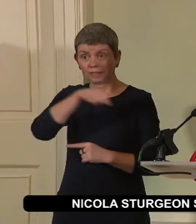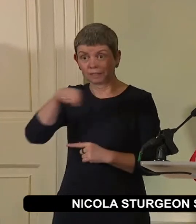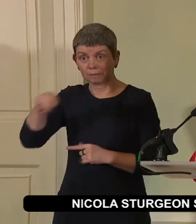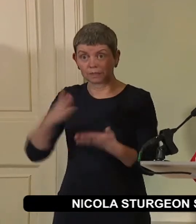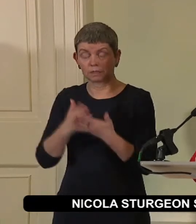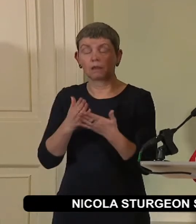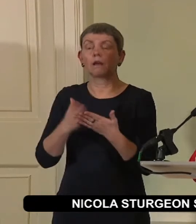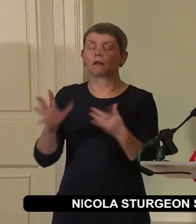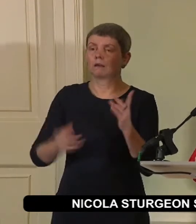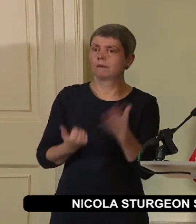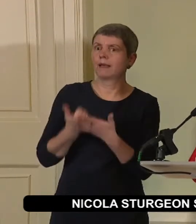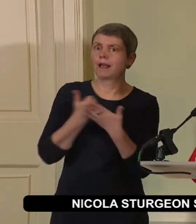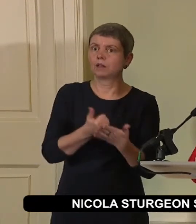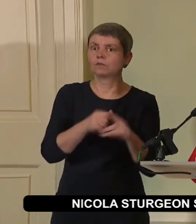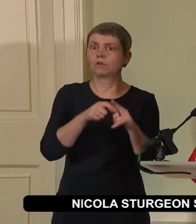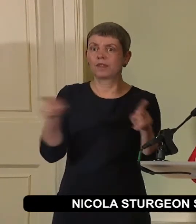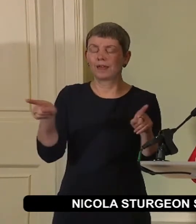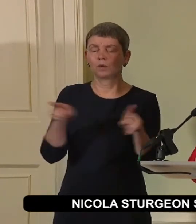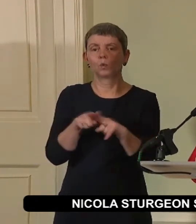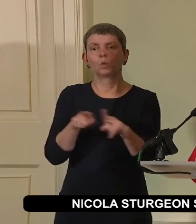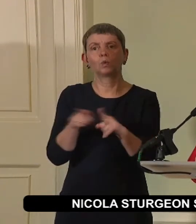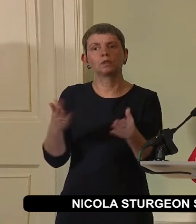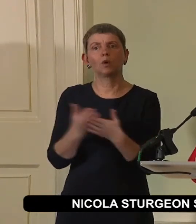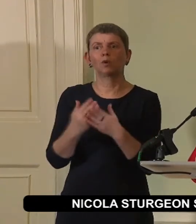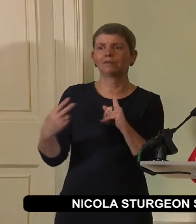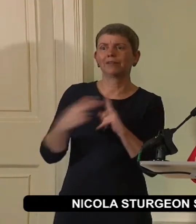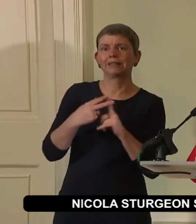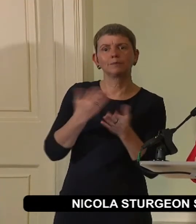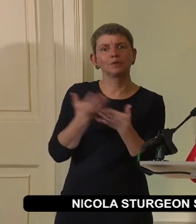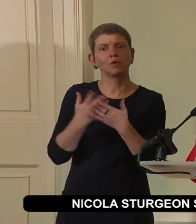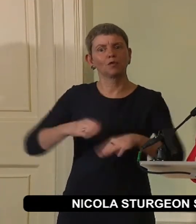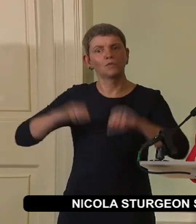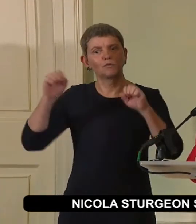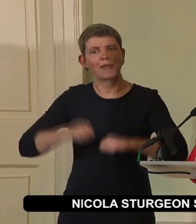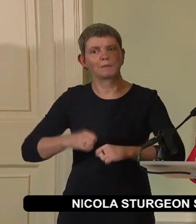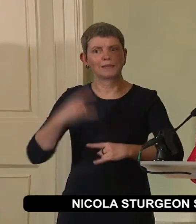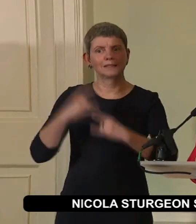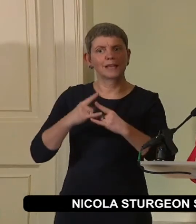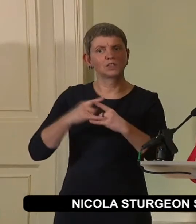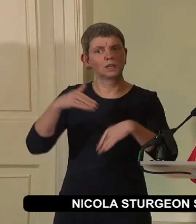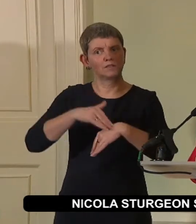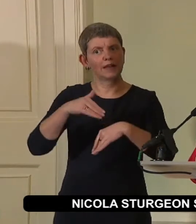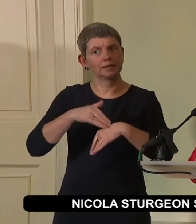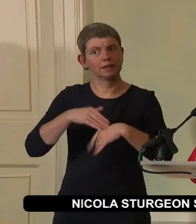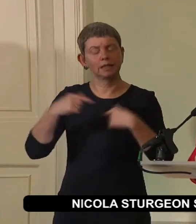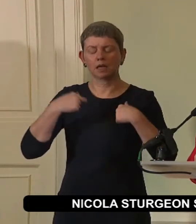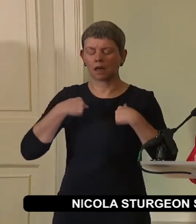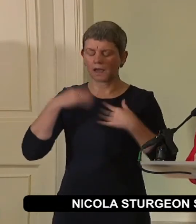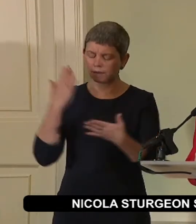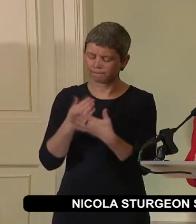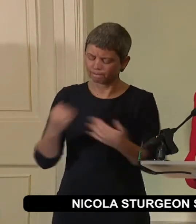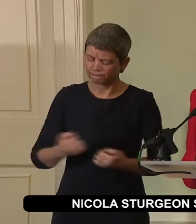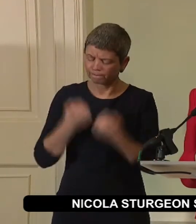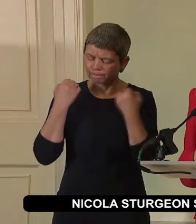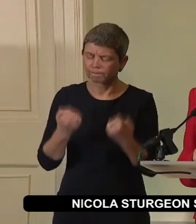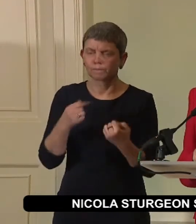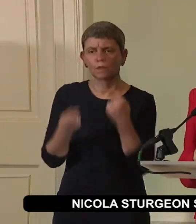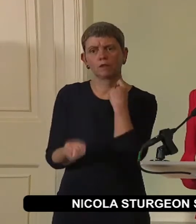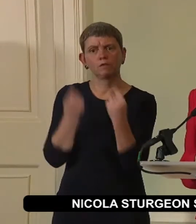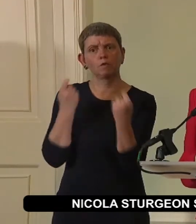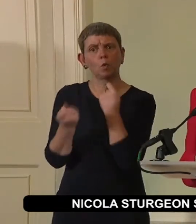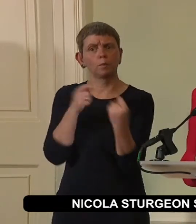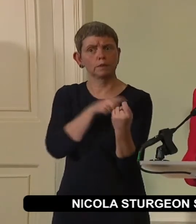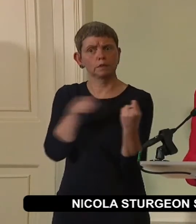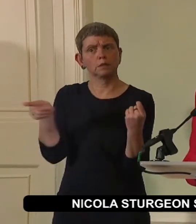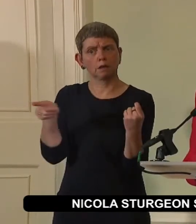access to justice for victims of rape and sexual offences. I will be the strongest possible advocate for these reforms from